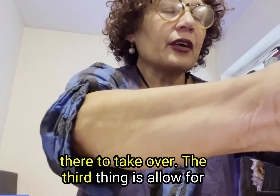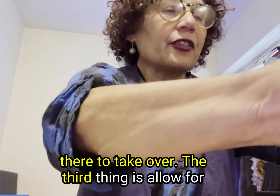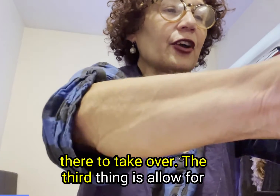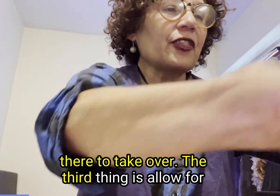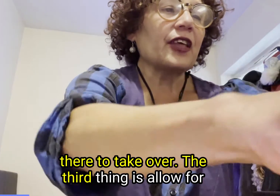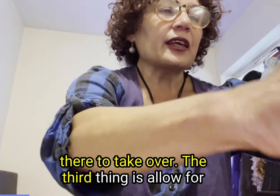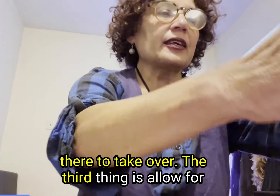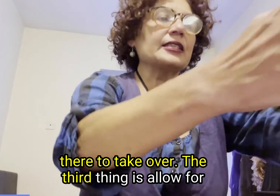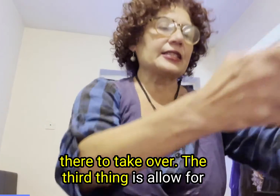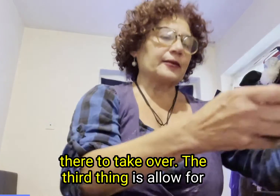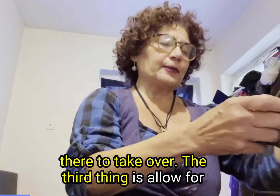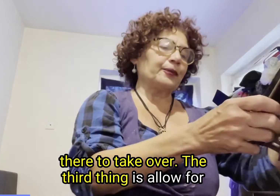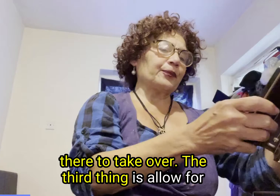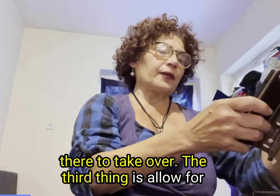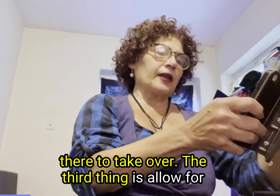The third thing is